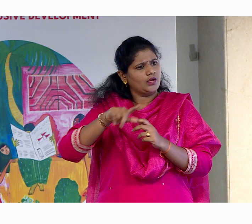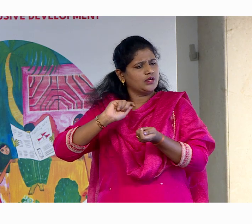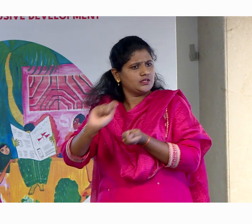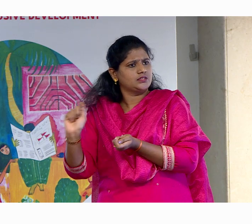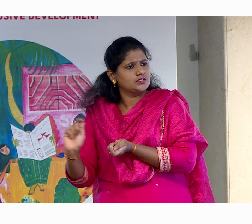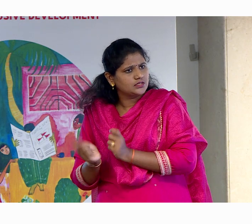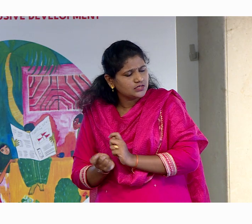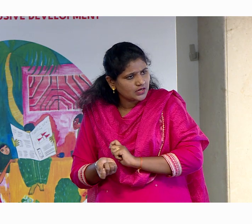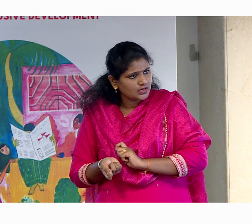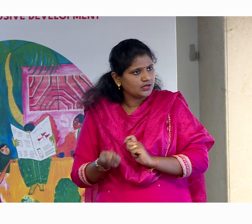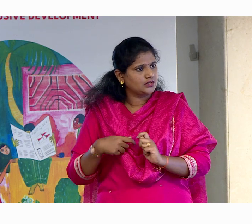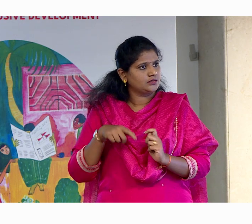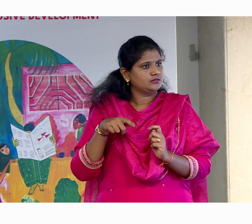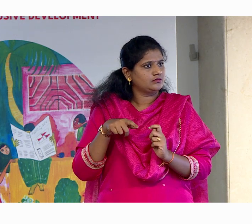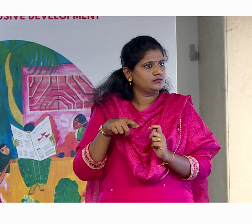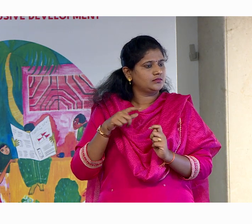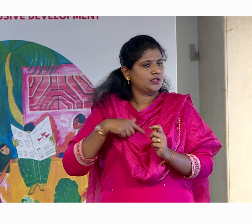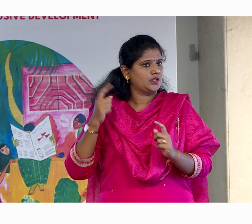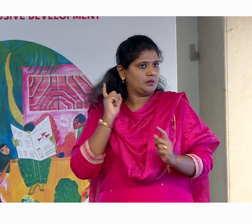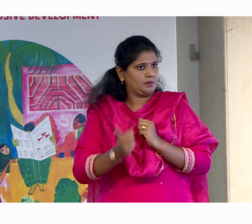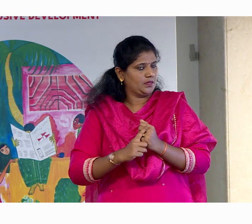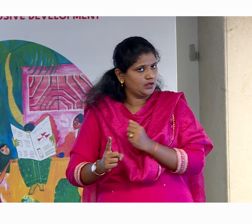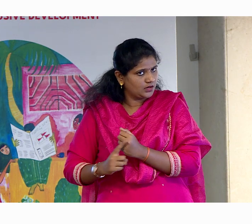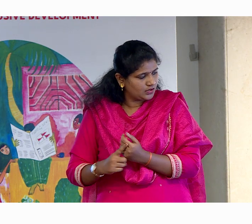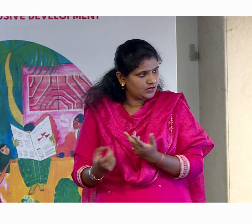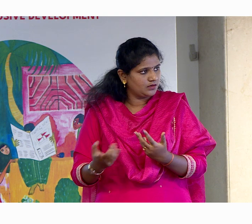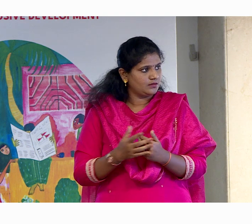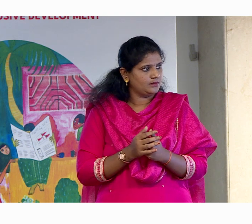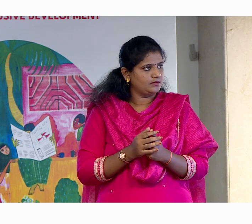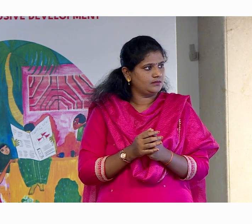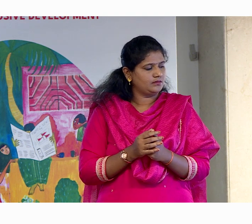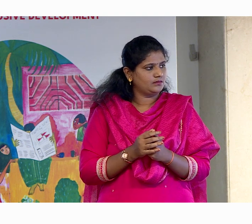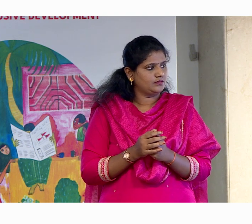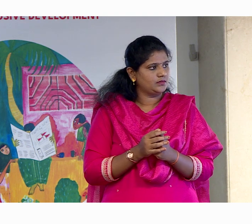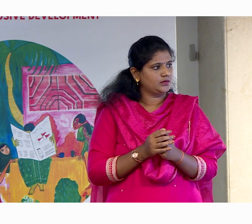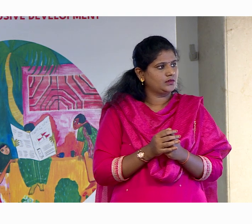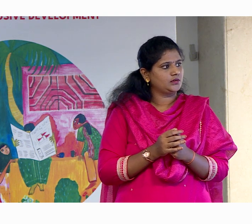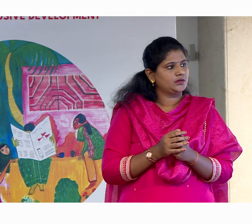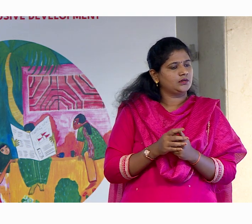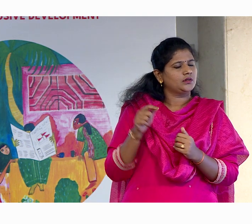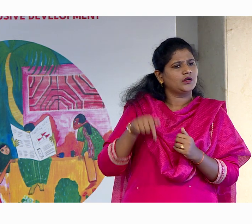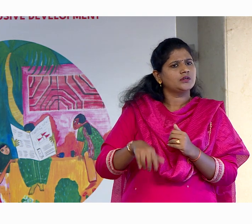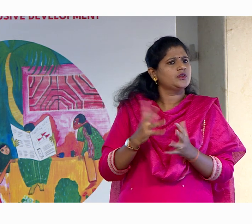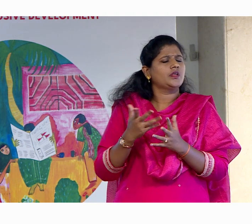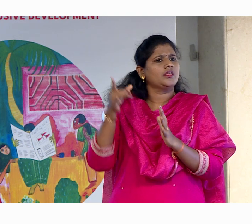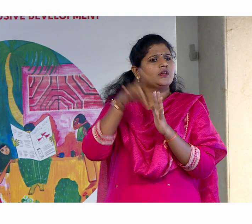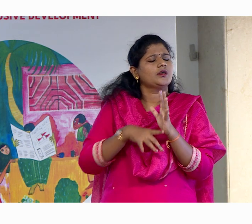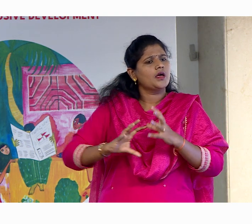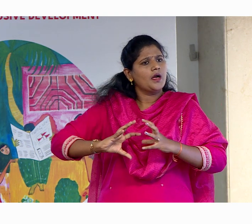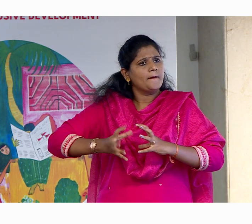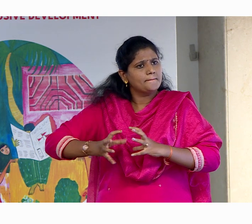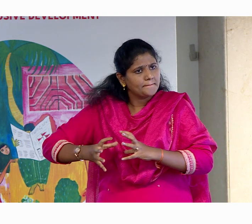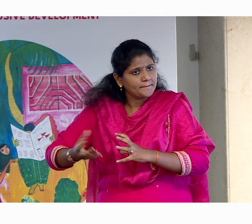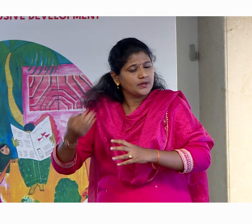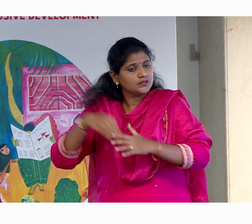shape into anything you like, a bit like soft plasticine. So what goes into the machine is